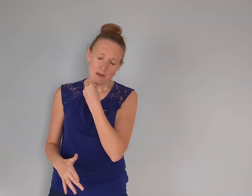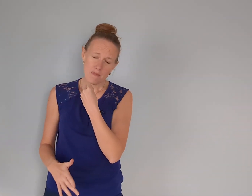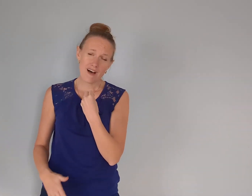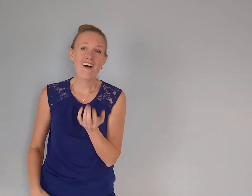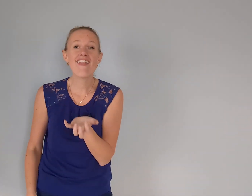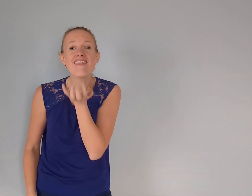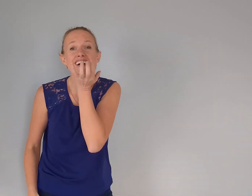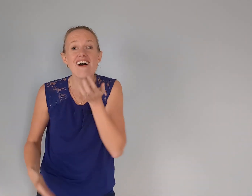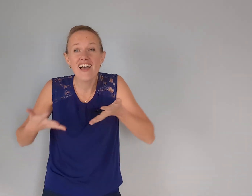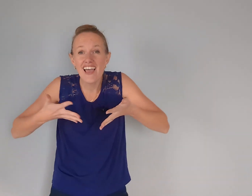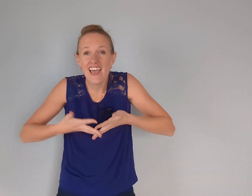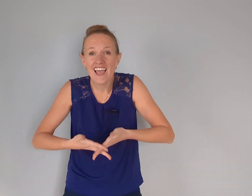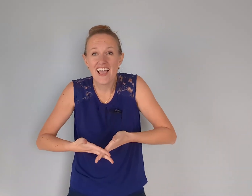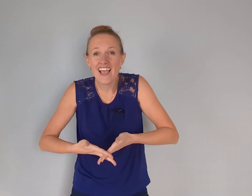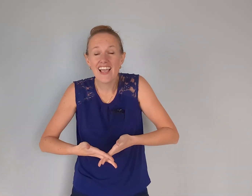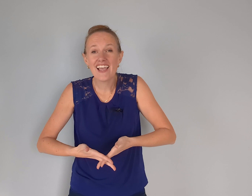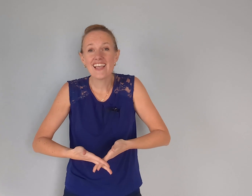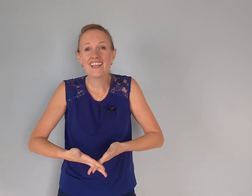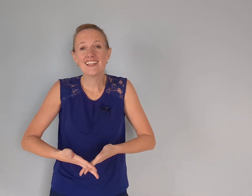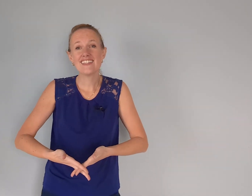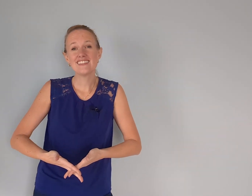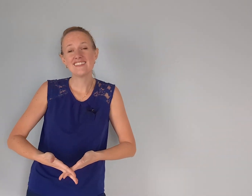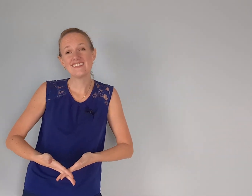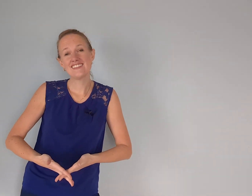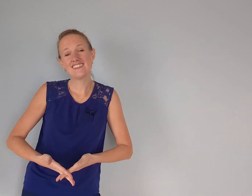asleep on the hill.